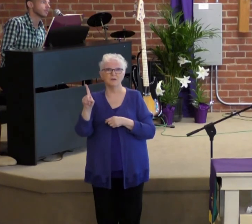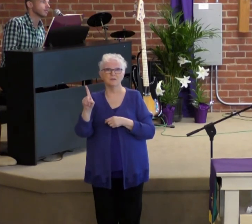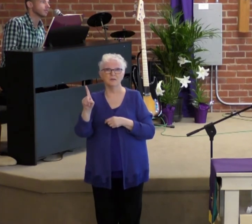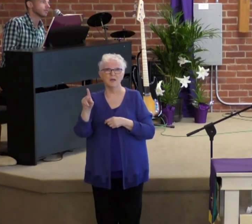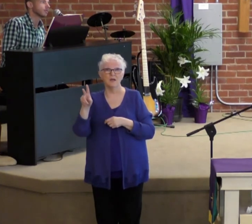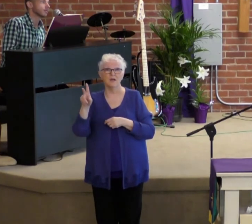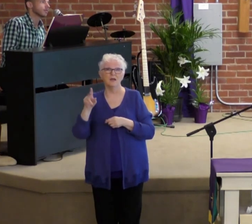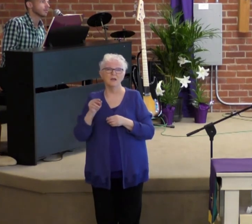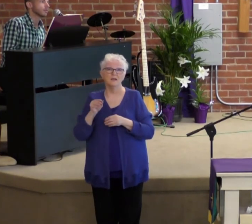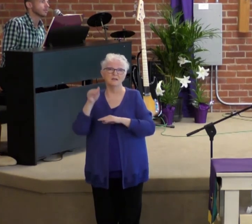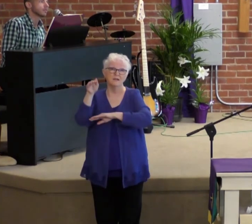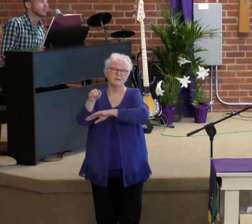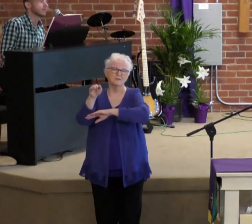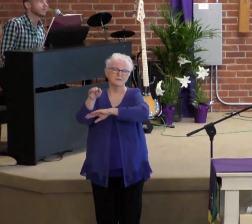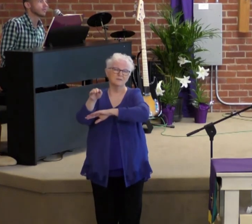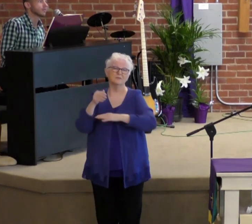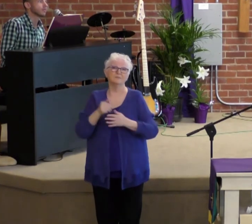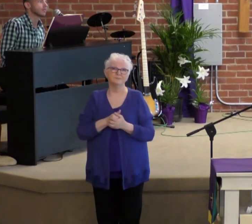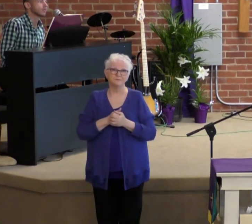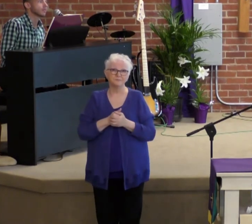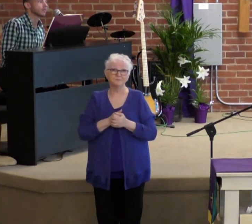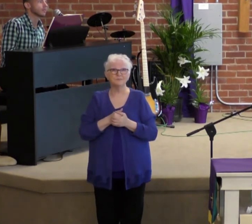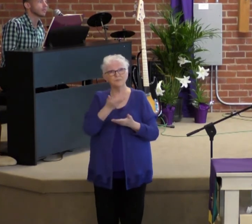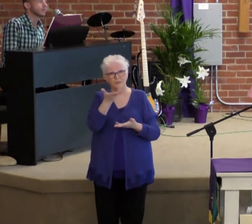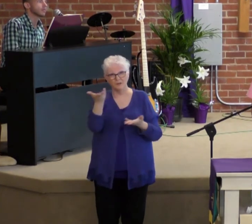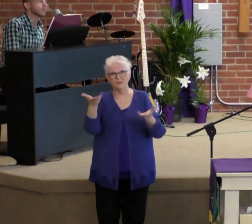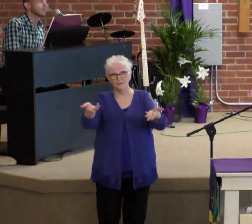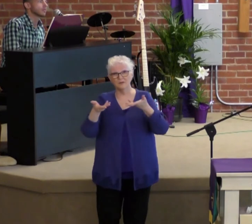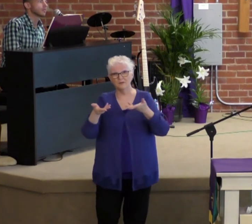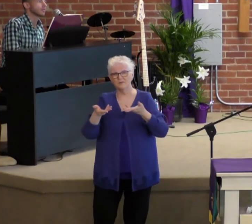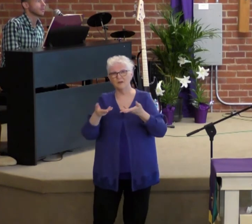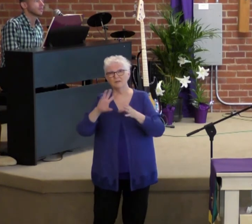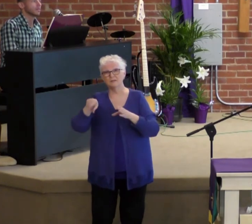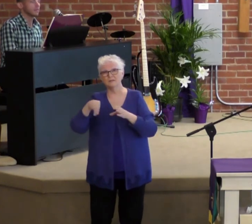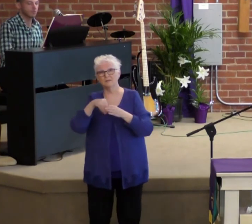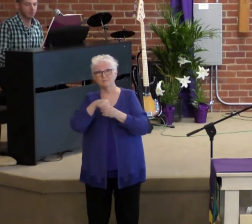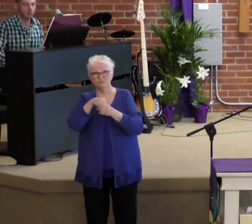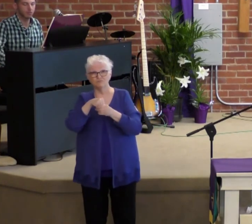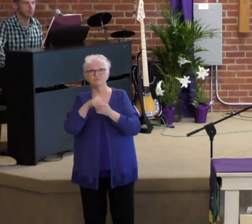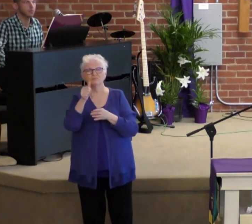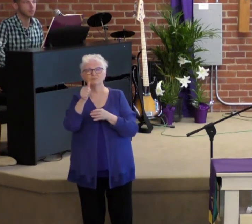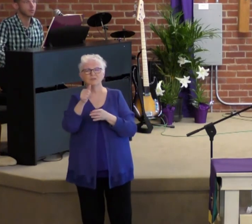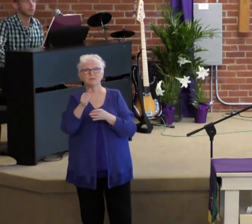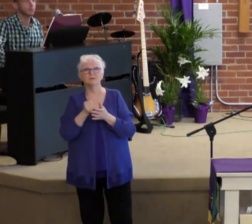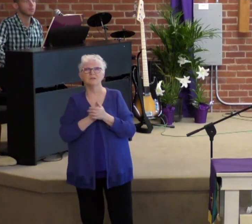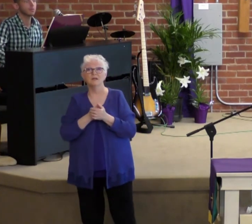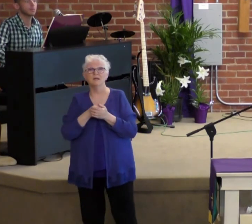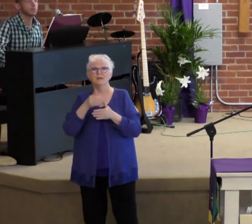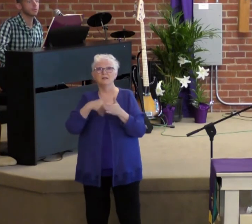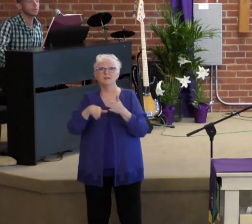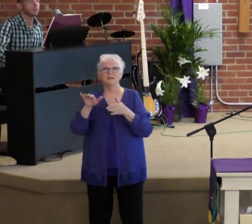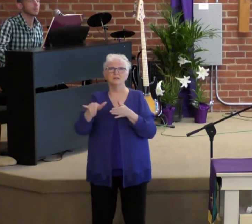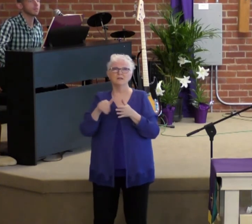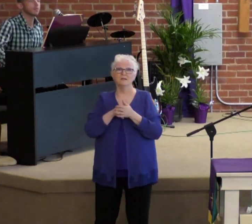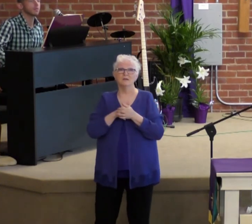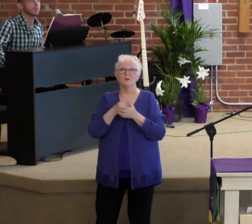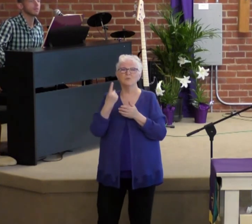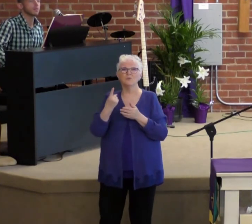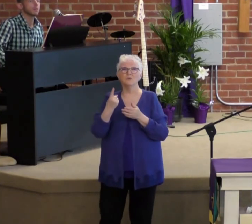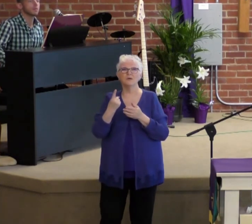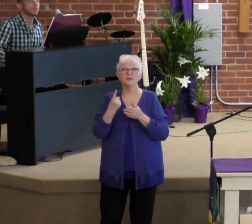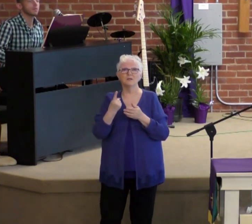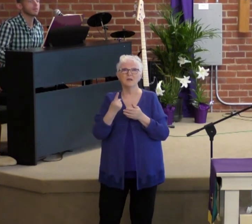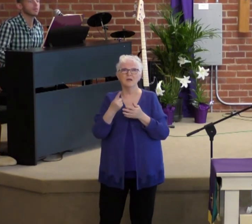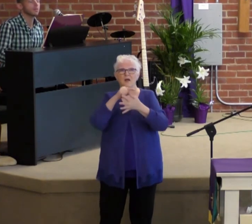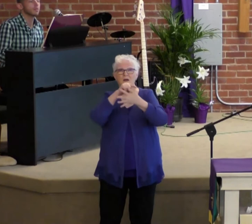afternoon. So you are invited to participate in that. That will be just one of the many